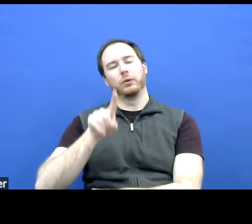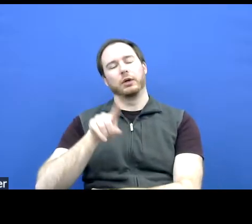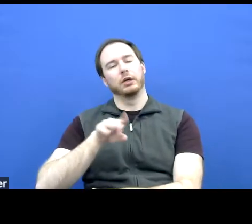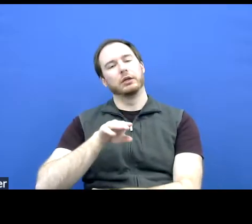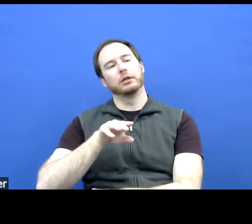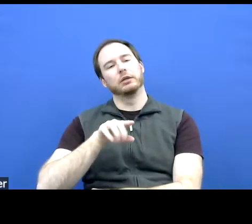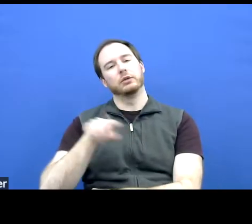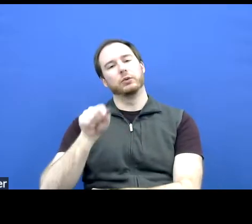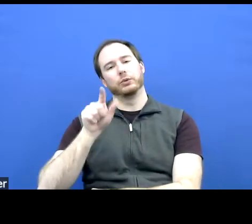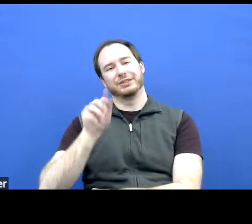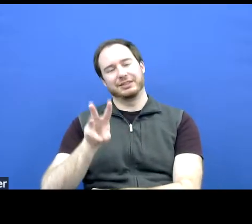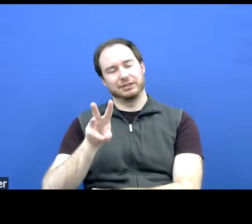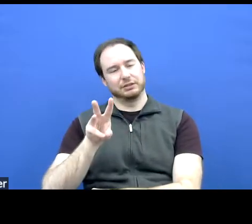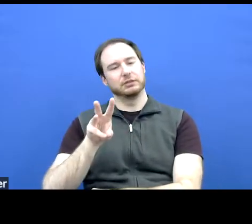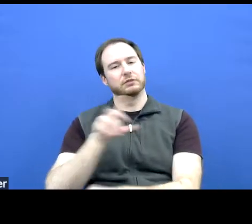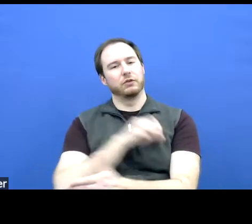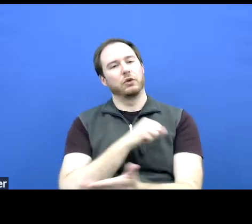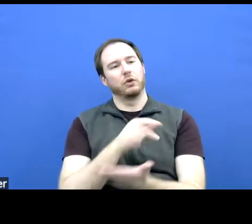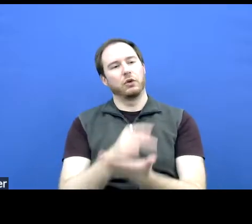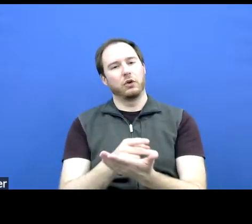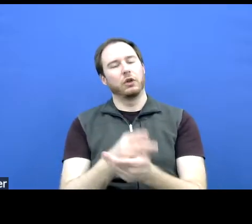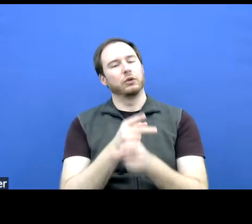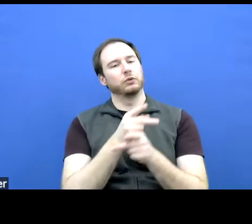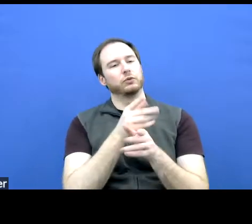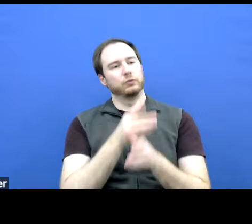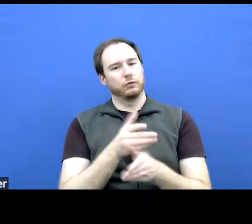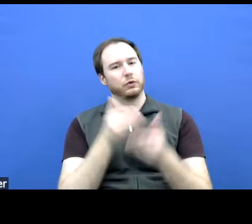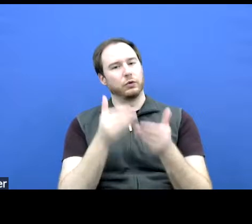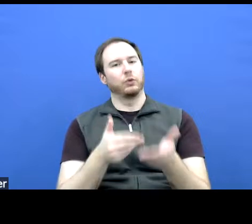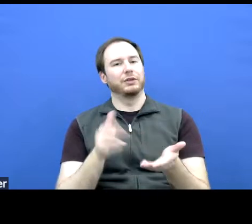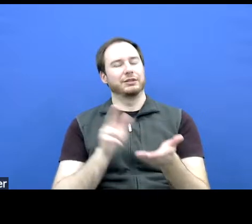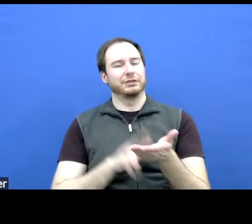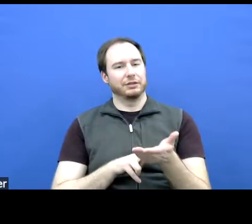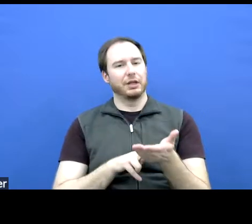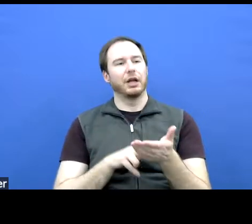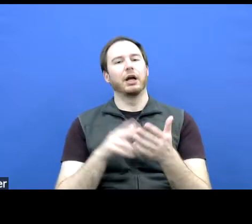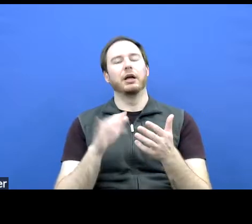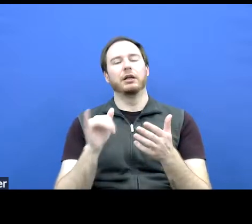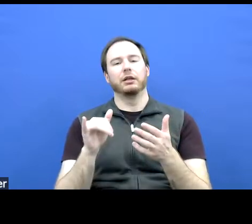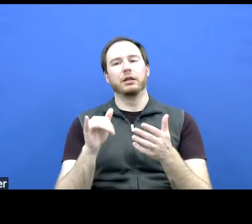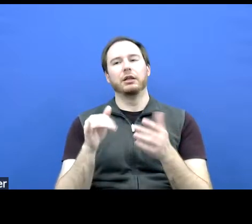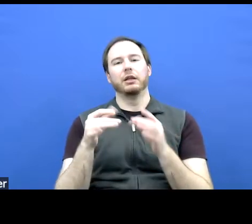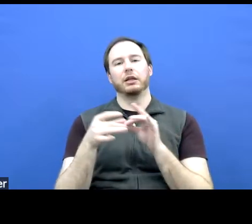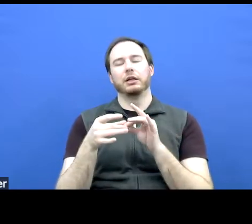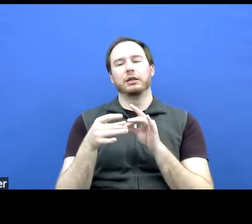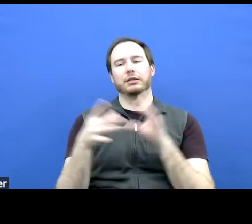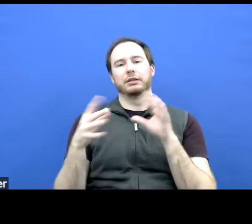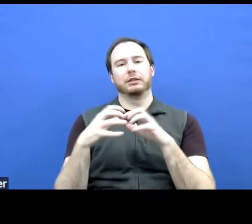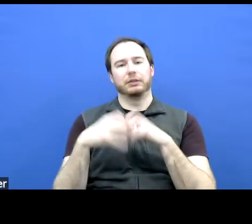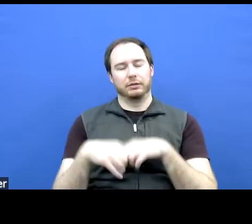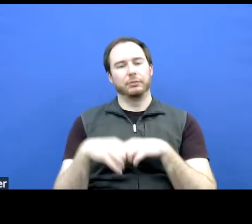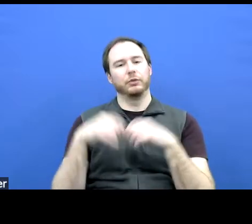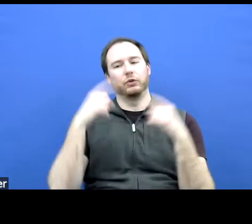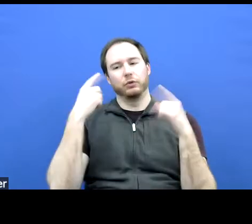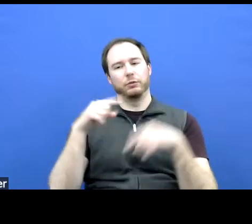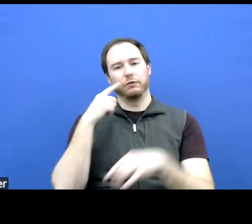9-181, 2026, to authorize the supervisor to sign a decommissioning agreement for the Green Spark Solar